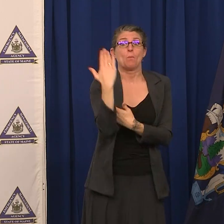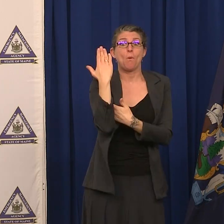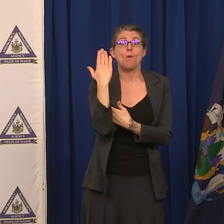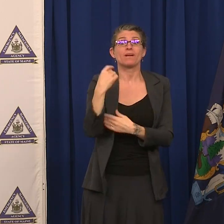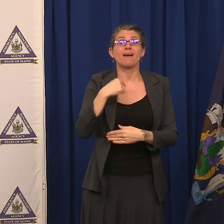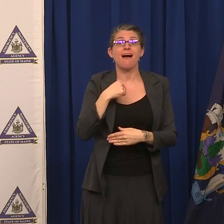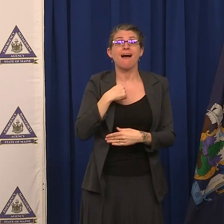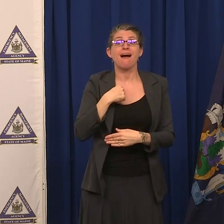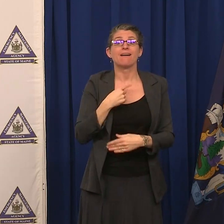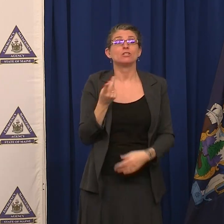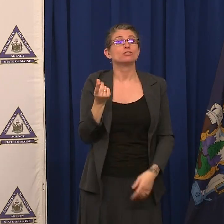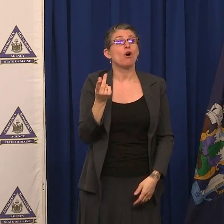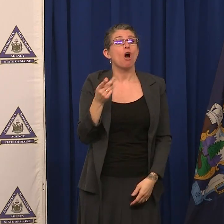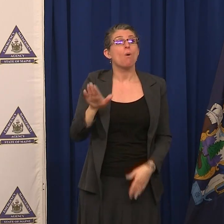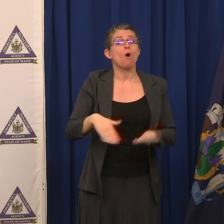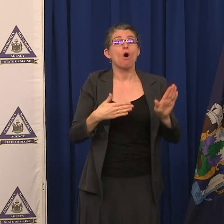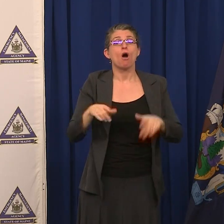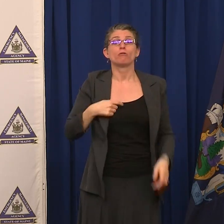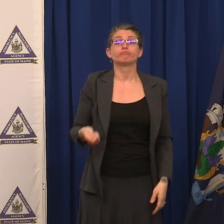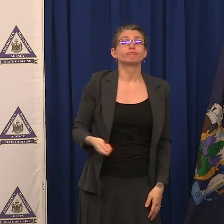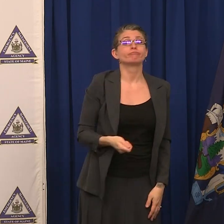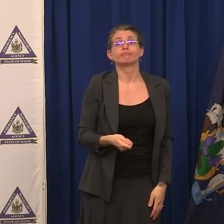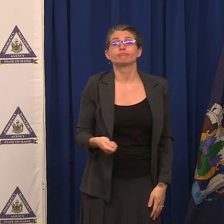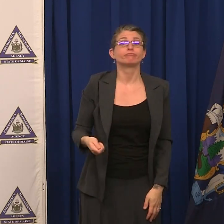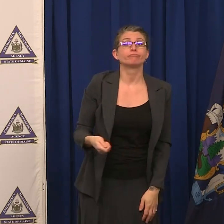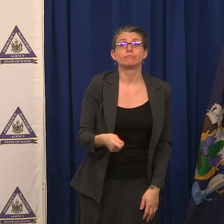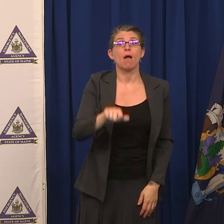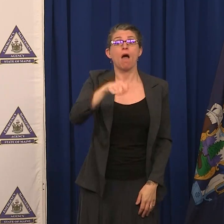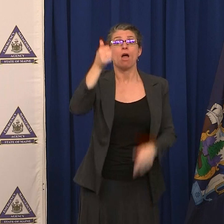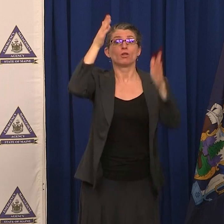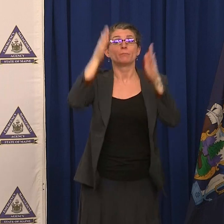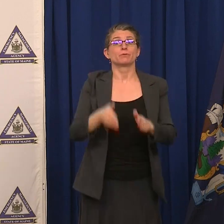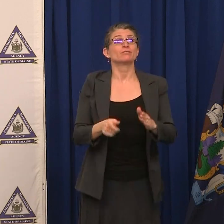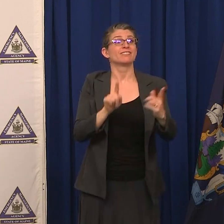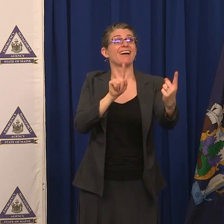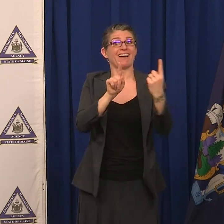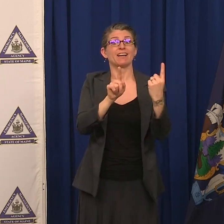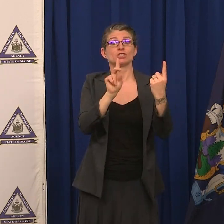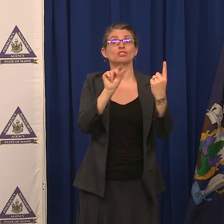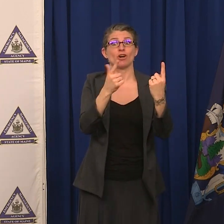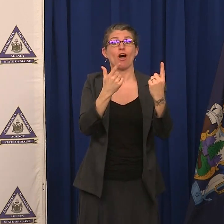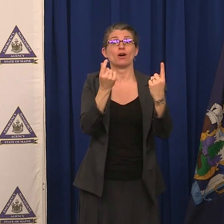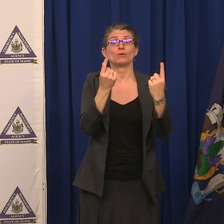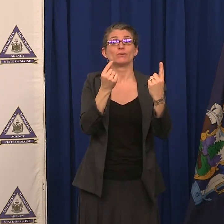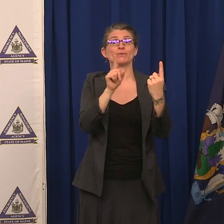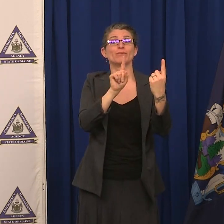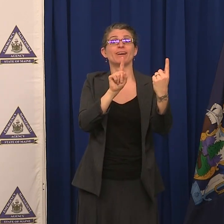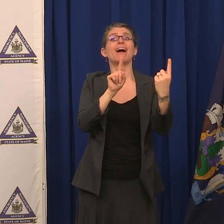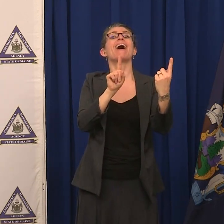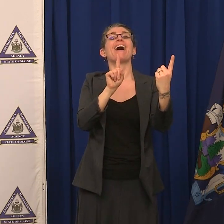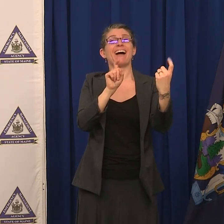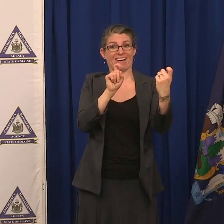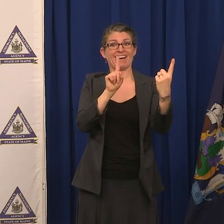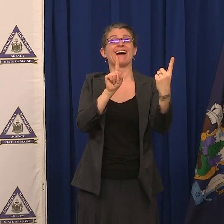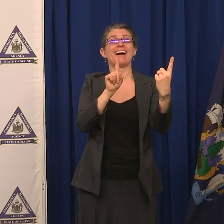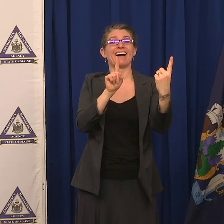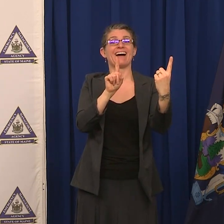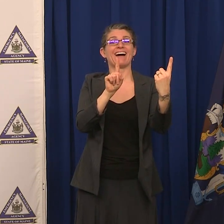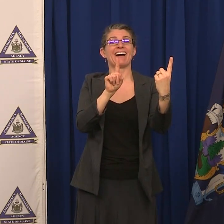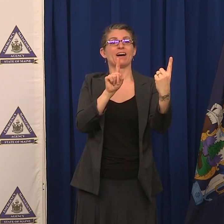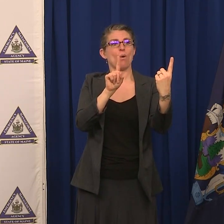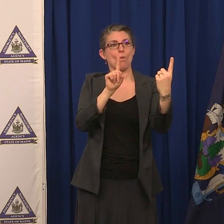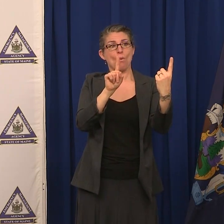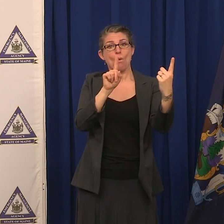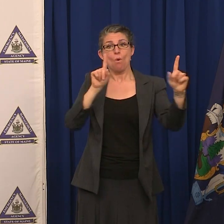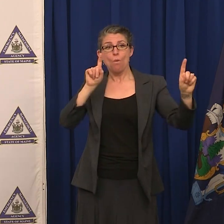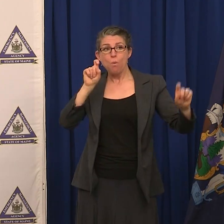dog, there was another person with their dog coming, and we kind of sort of nodded at each other from 100 yards away, and we